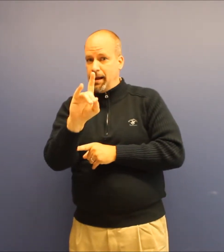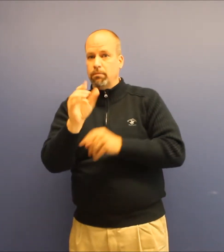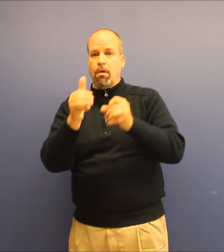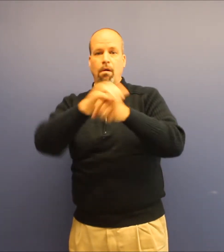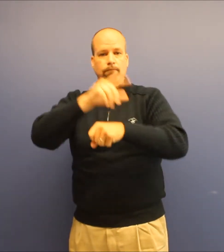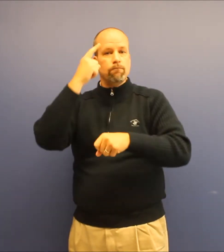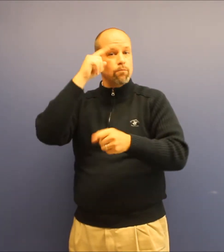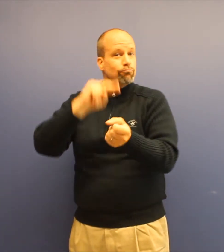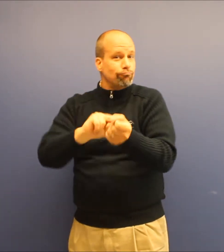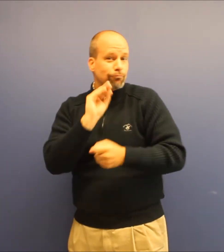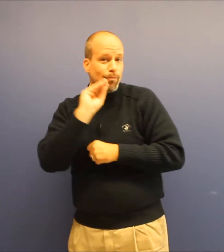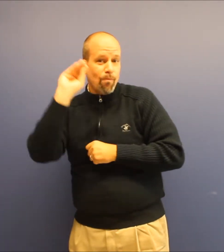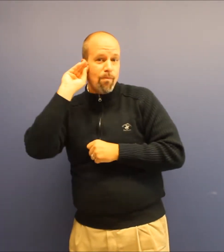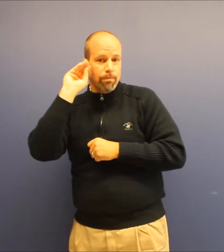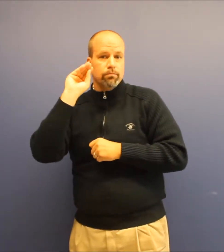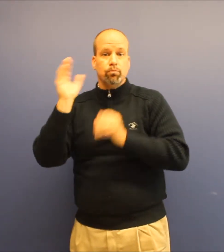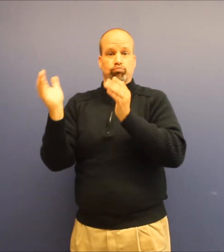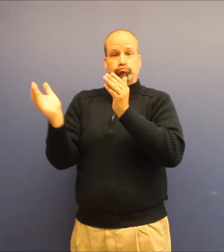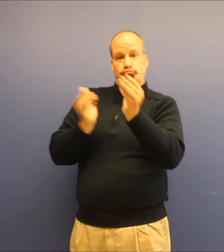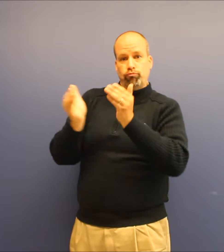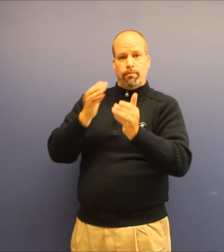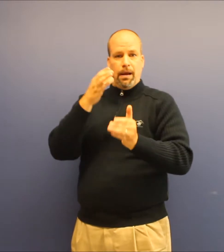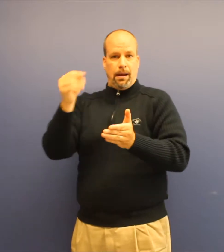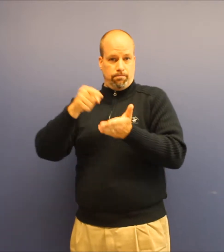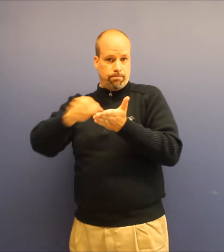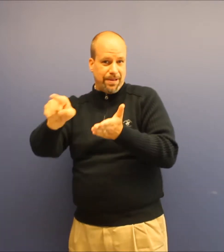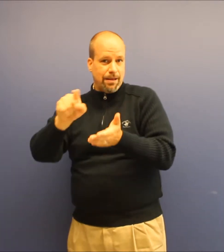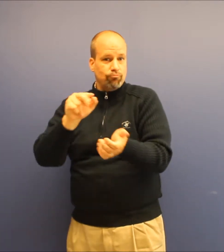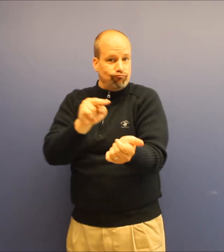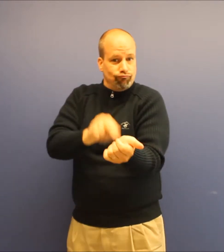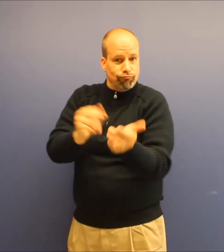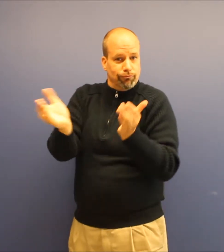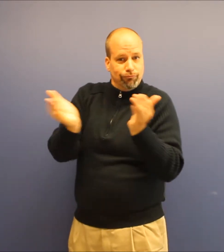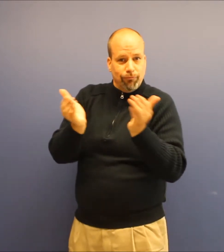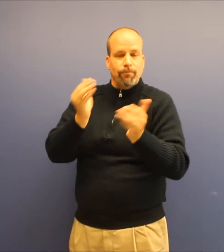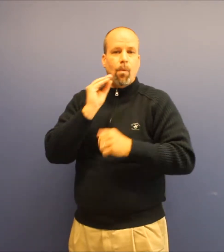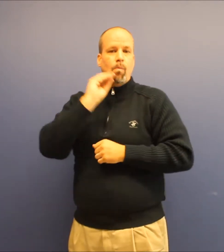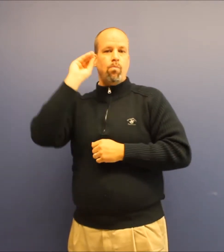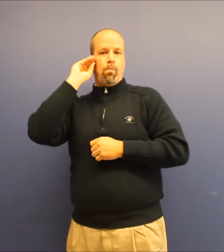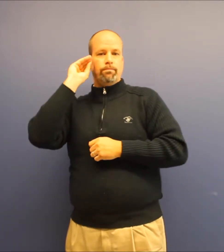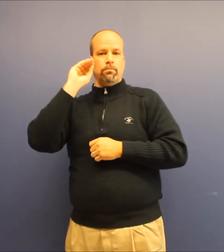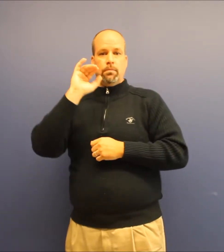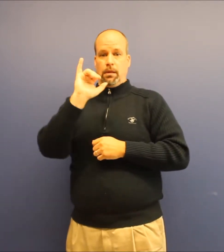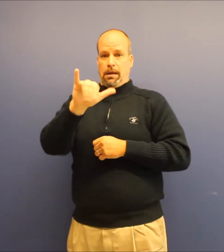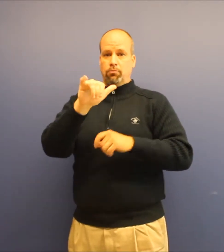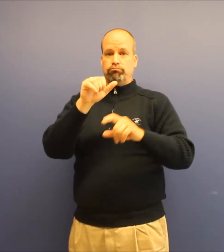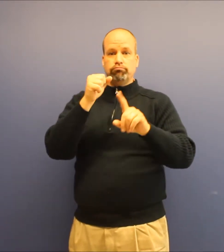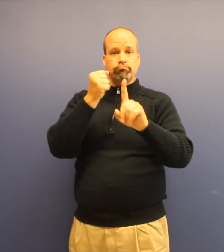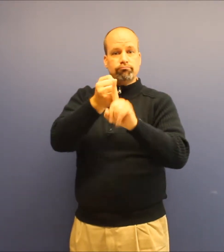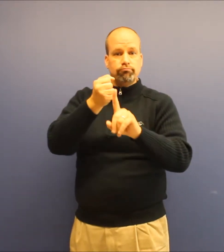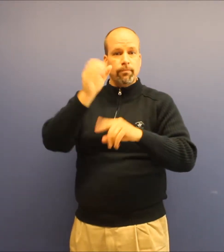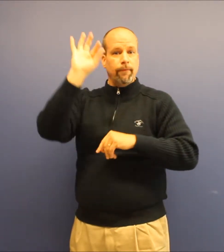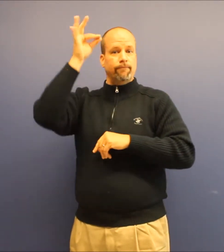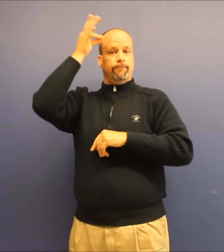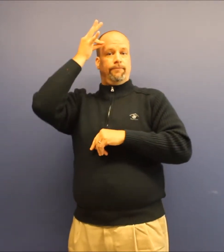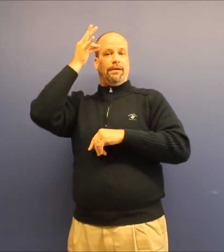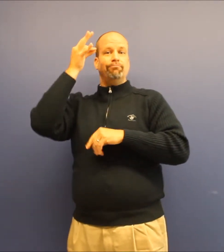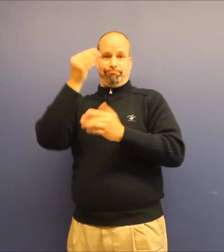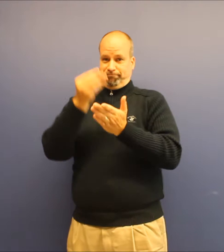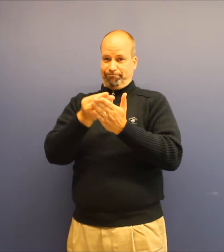Medicaid coverage for nursing home services and payments to nursing homes could be cut as federal payments to